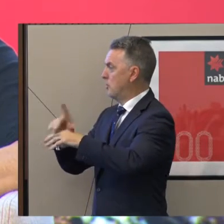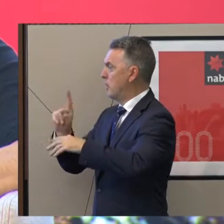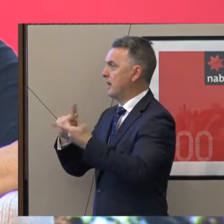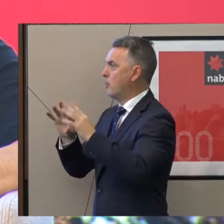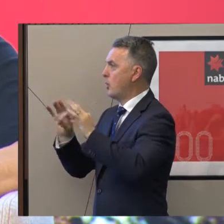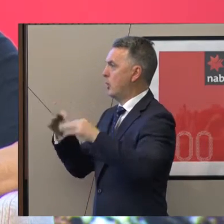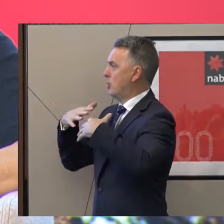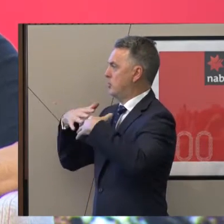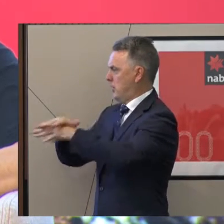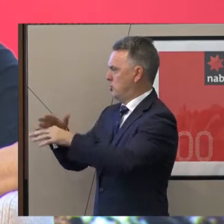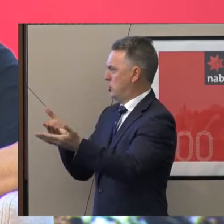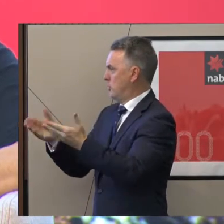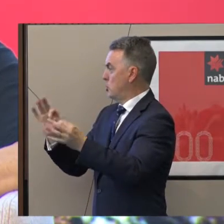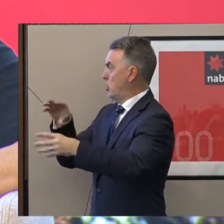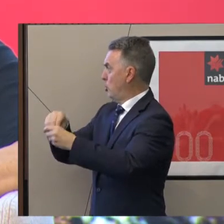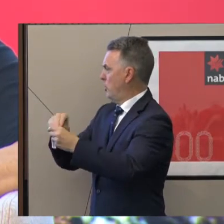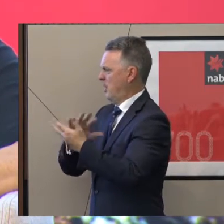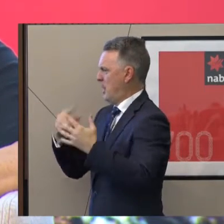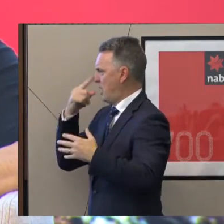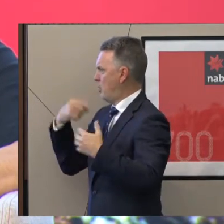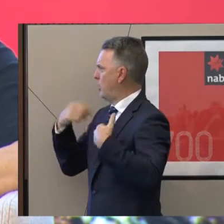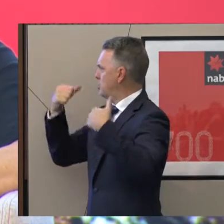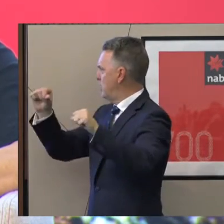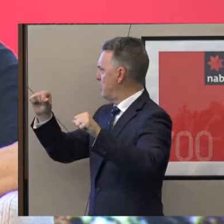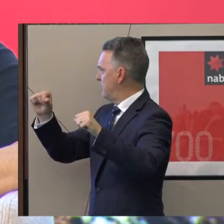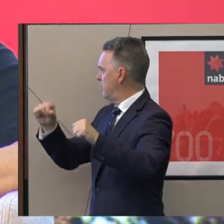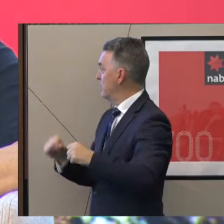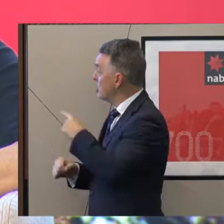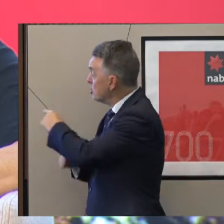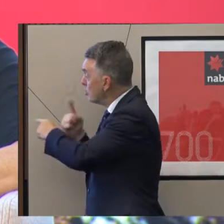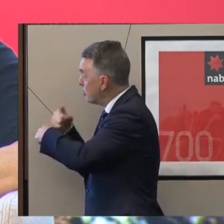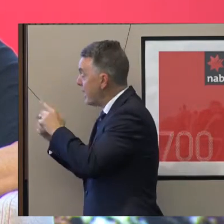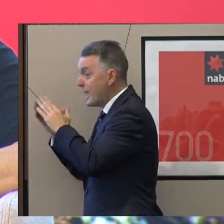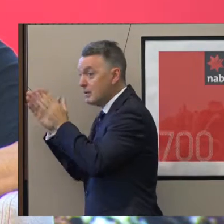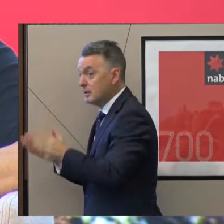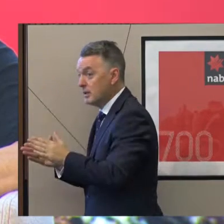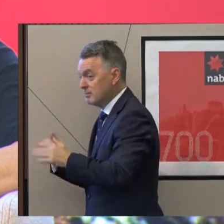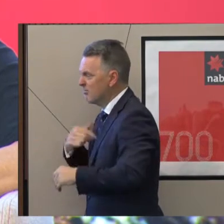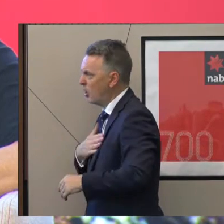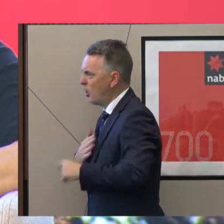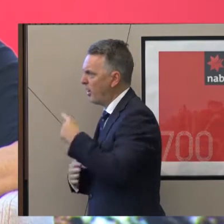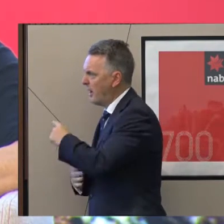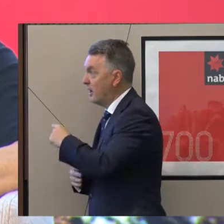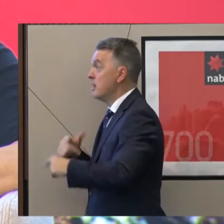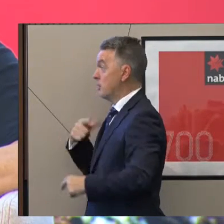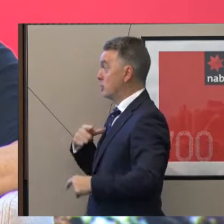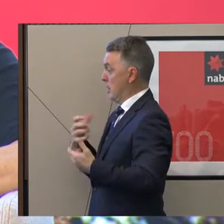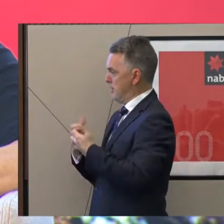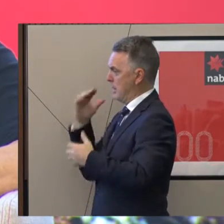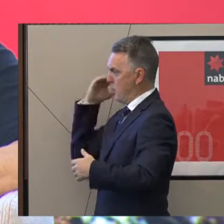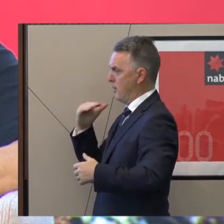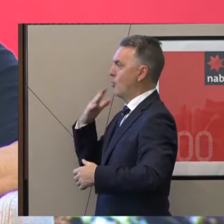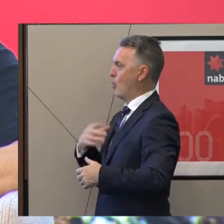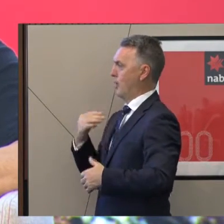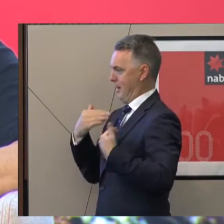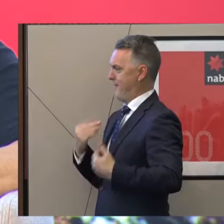mainstream services, how can we ever achieve that? And I like the fact that you talk about housing. I think many more women will want to live independently in